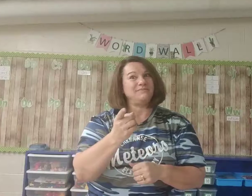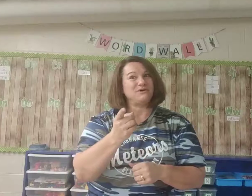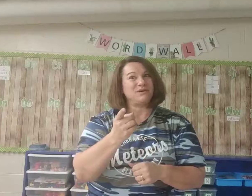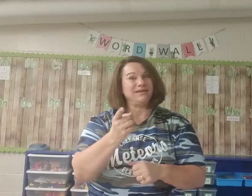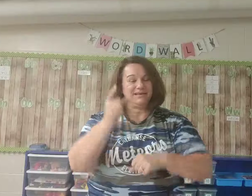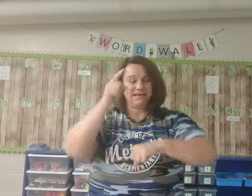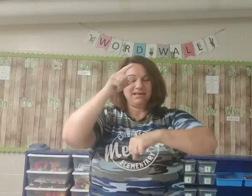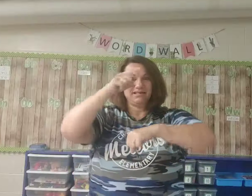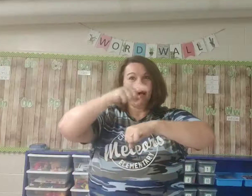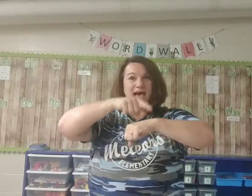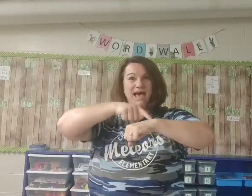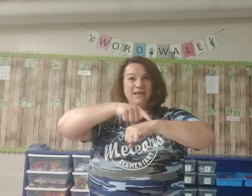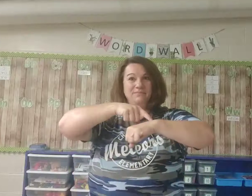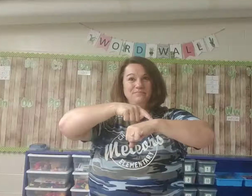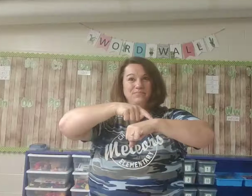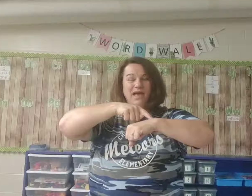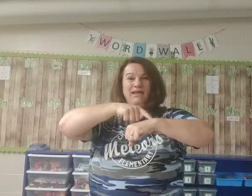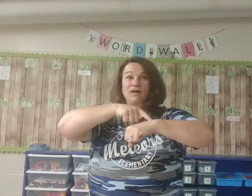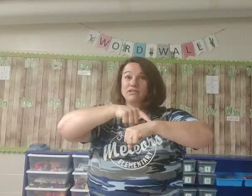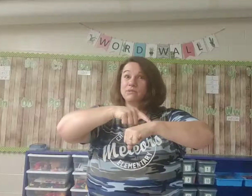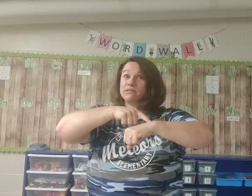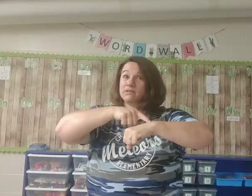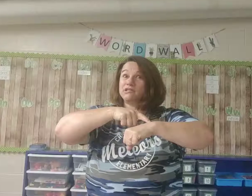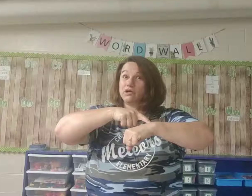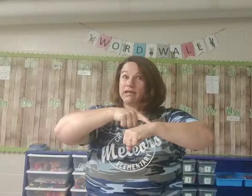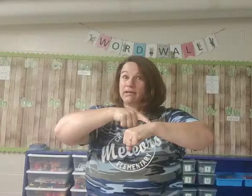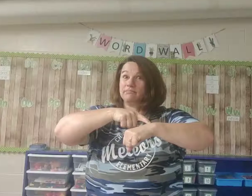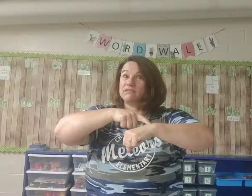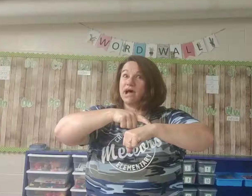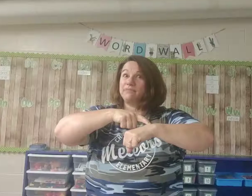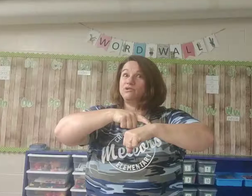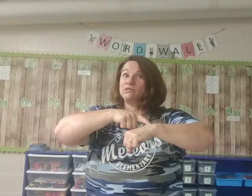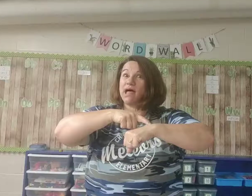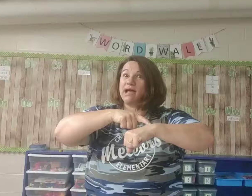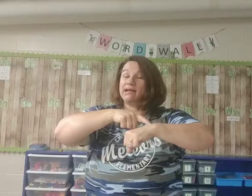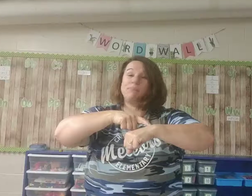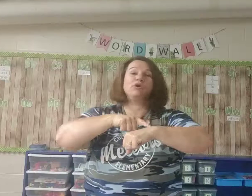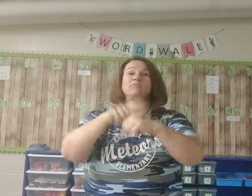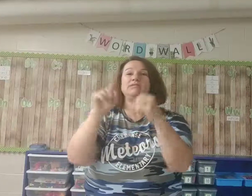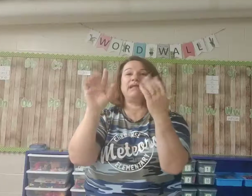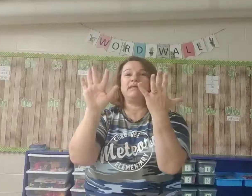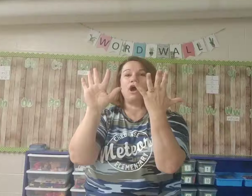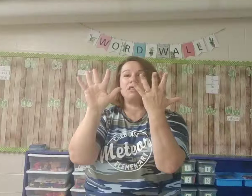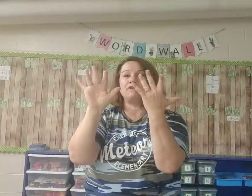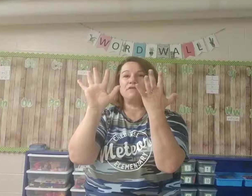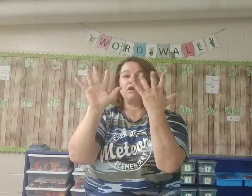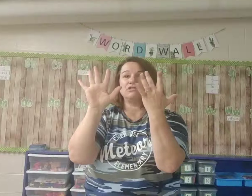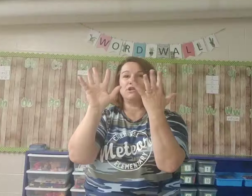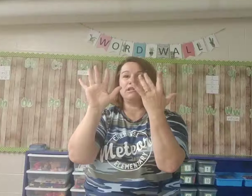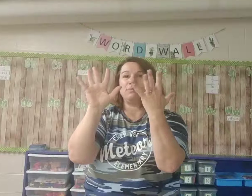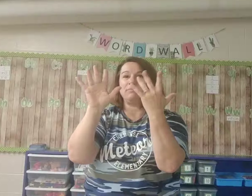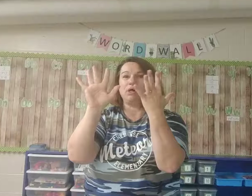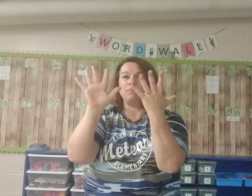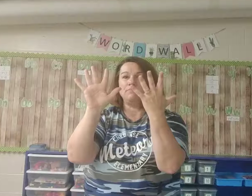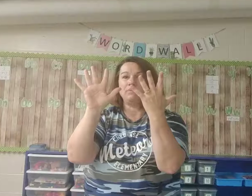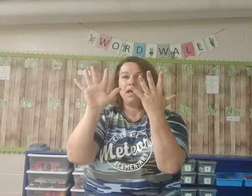don't we? Time. Now this one's a little bit tricky. Time to line up. We're going to pretend that all of our fingers are little people.